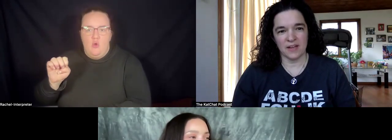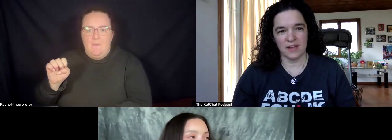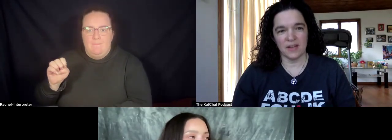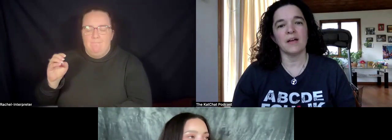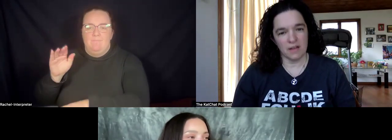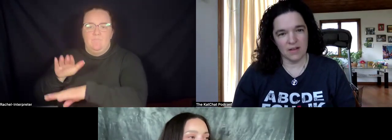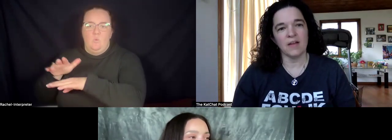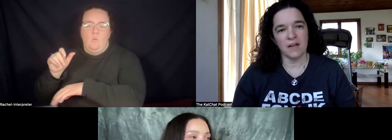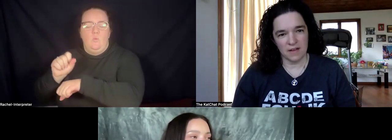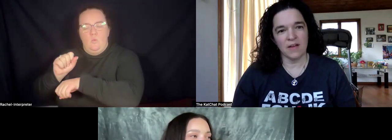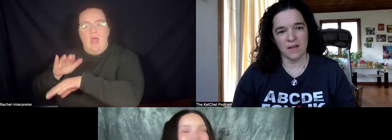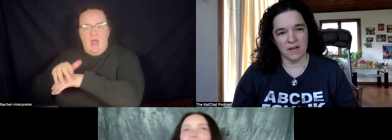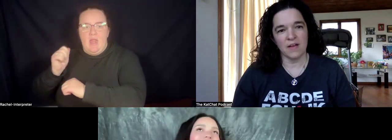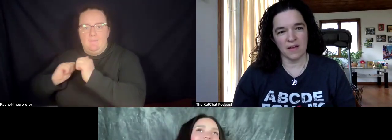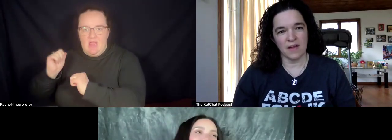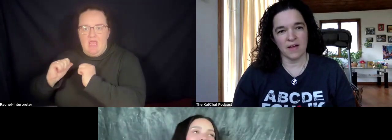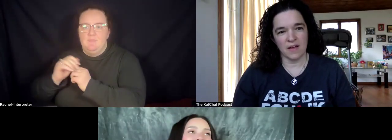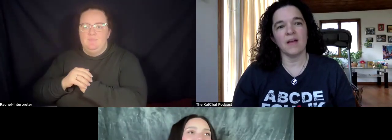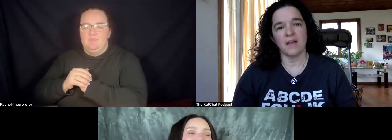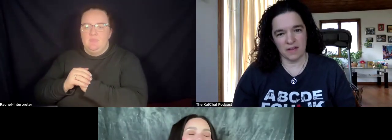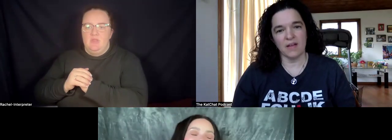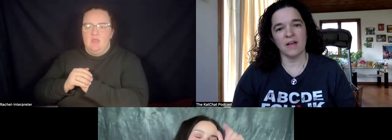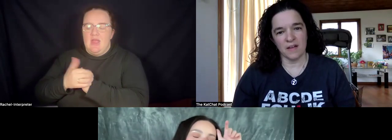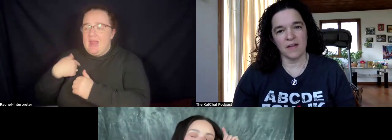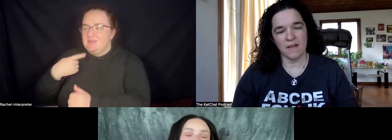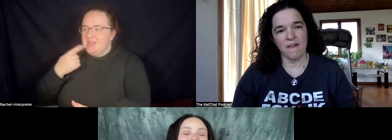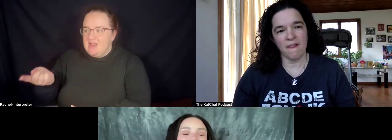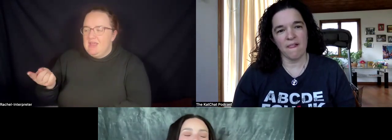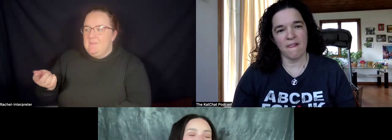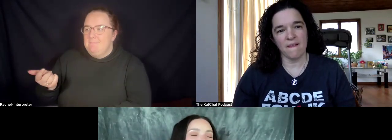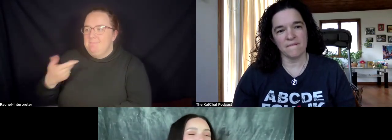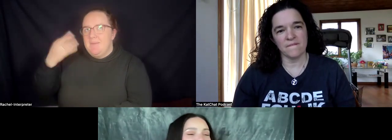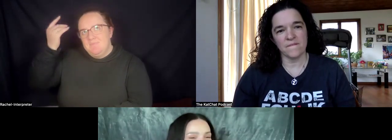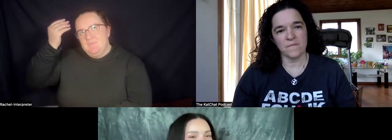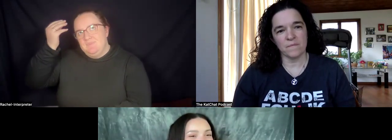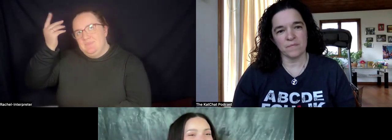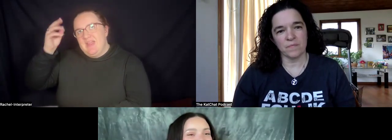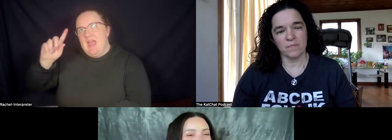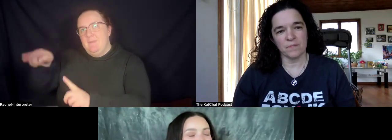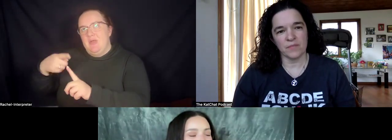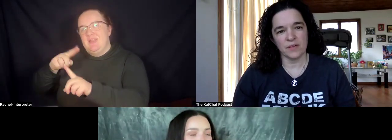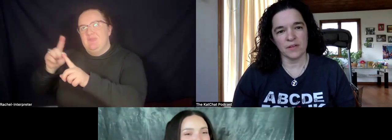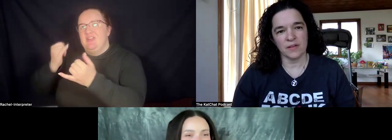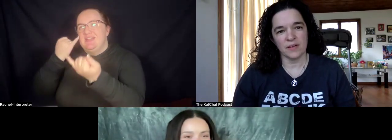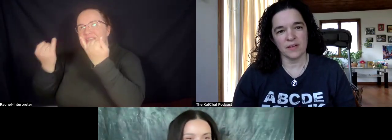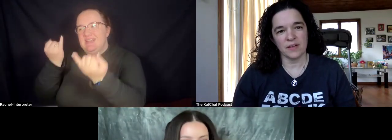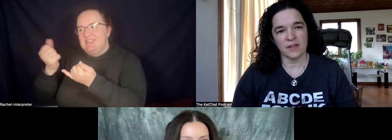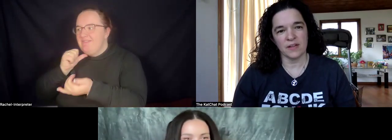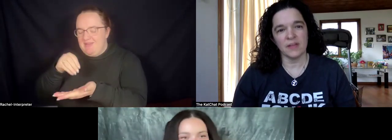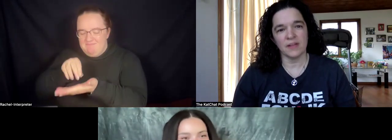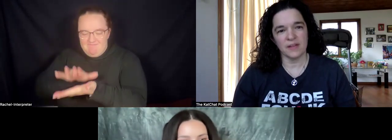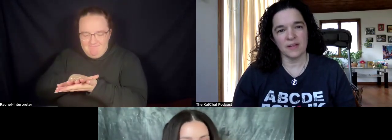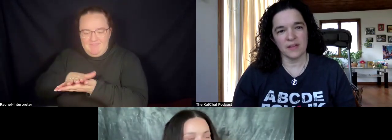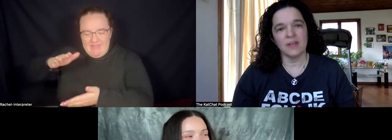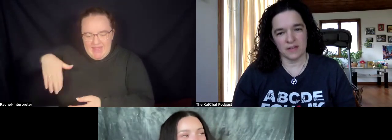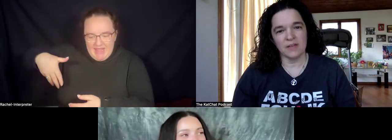and I was telling him, I'm like, I have in mind, a couple of ideas that I haven't quite put down to paper. I